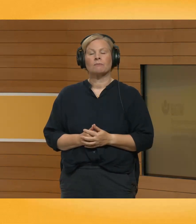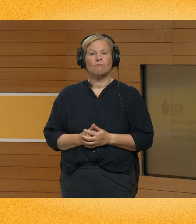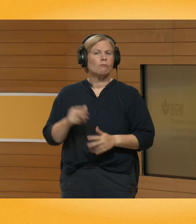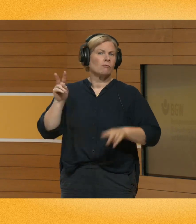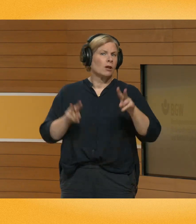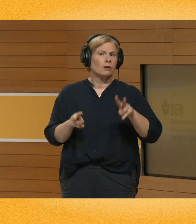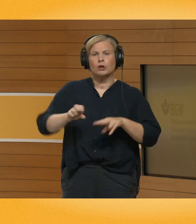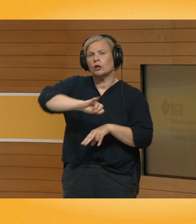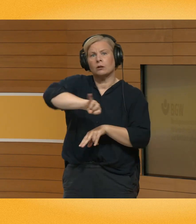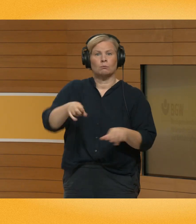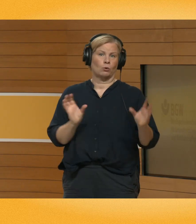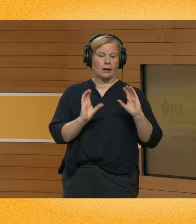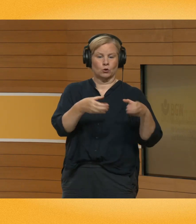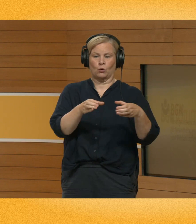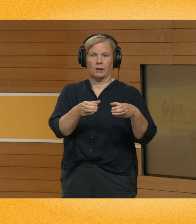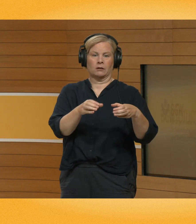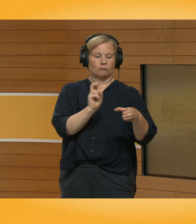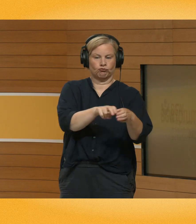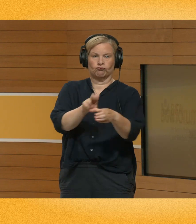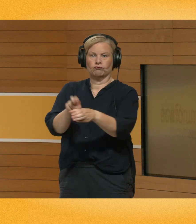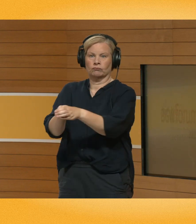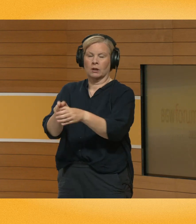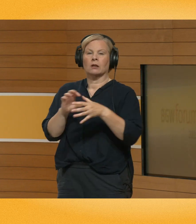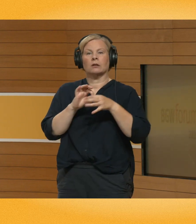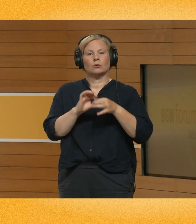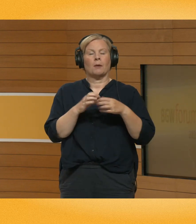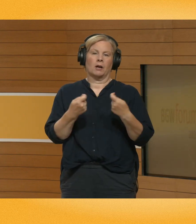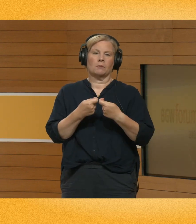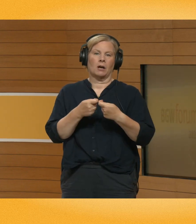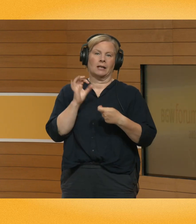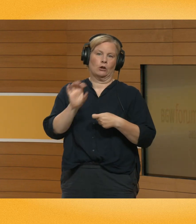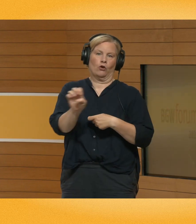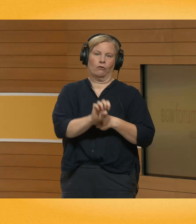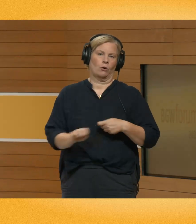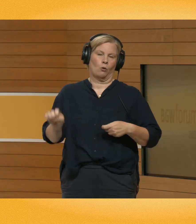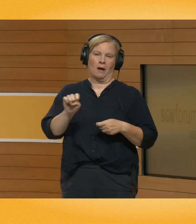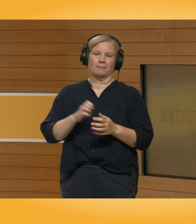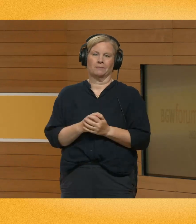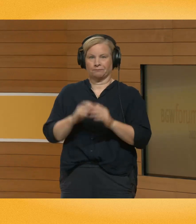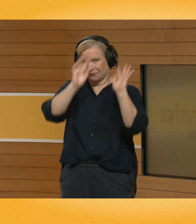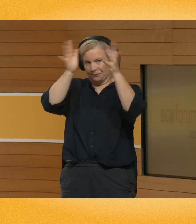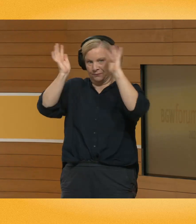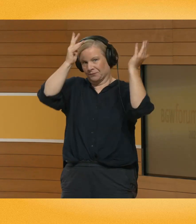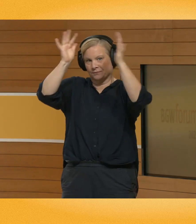of the Magnet for Europe study. Welcome. Okay.